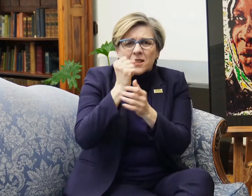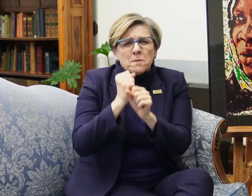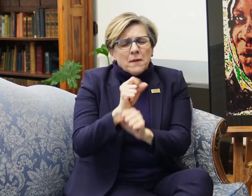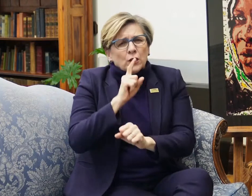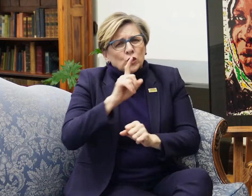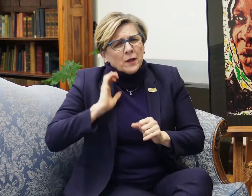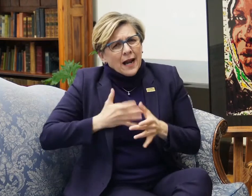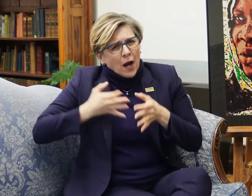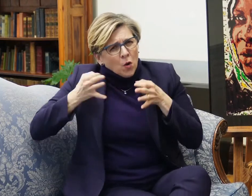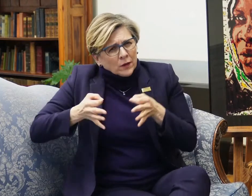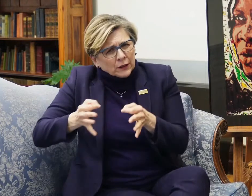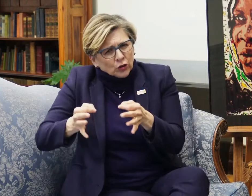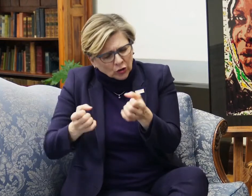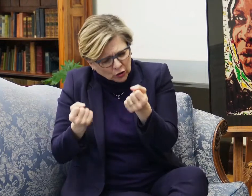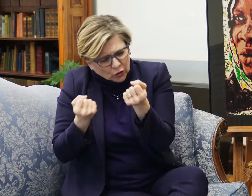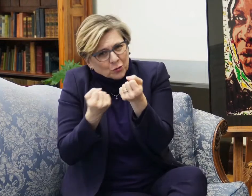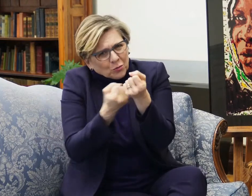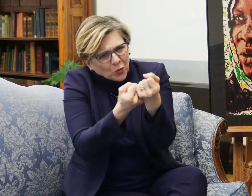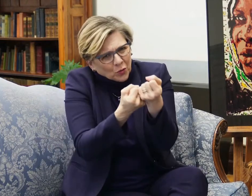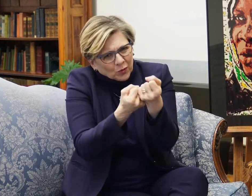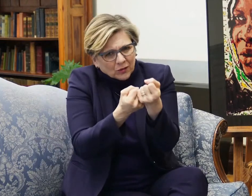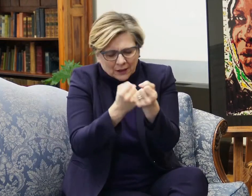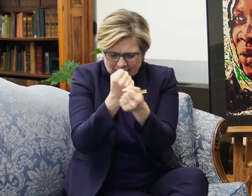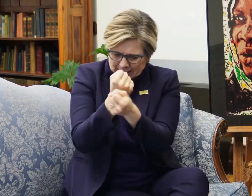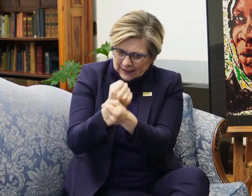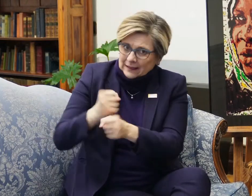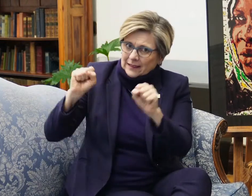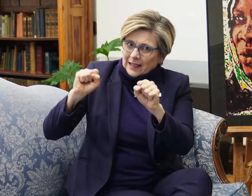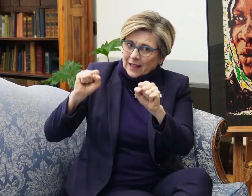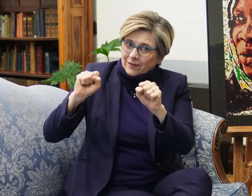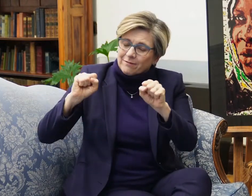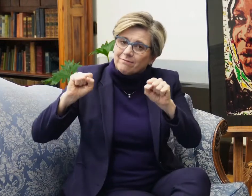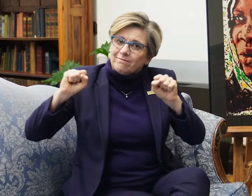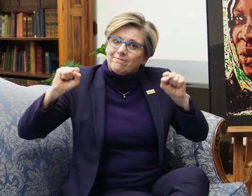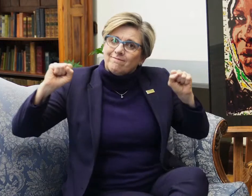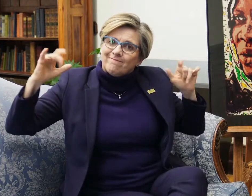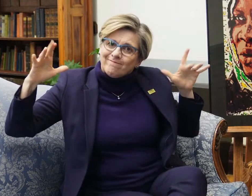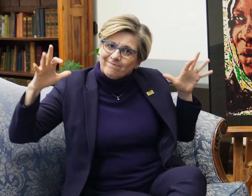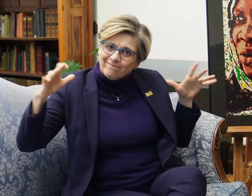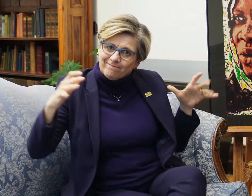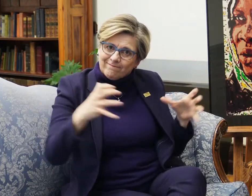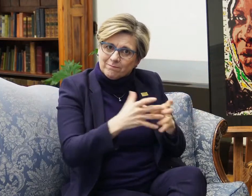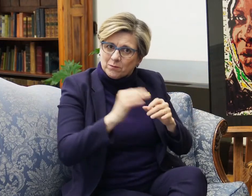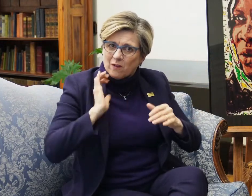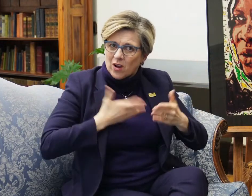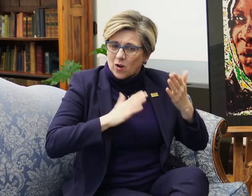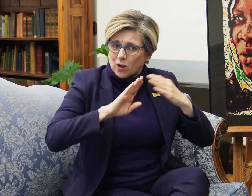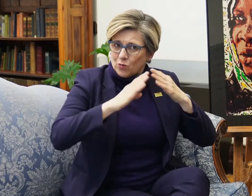Let us be certain that our decisions support the safe return of our community to our campus.